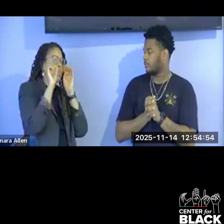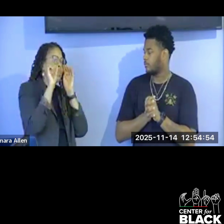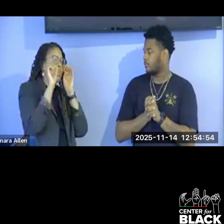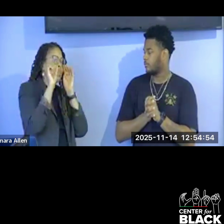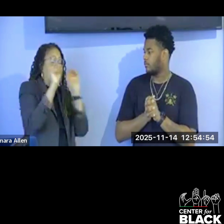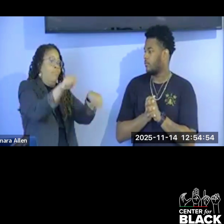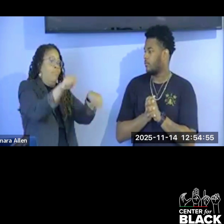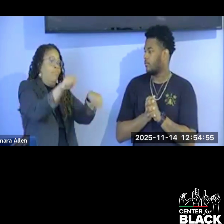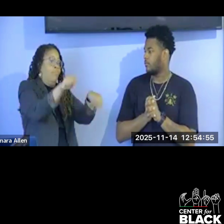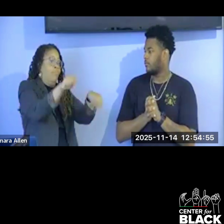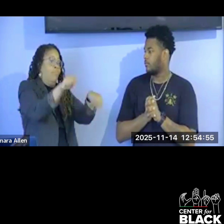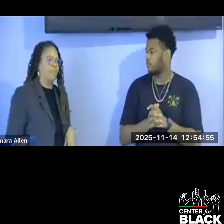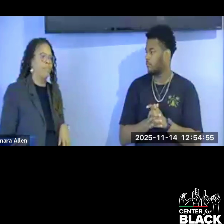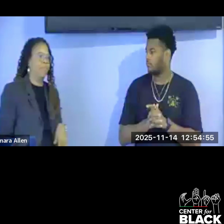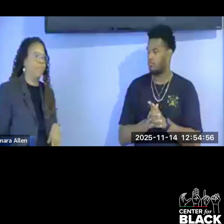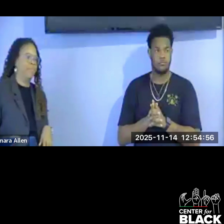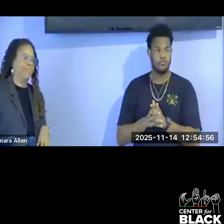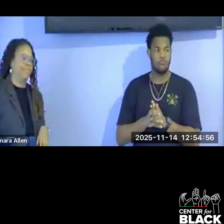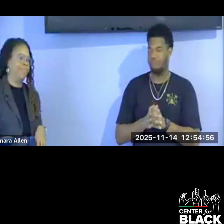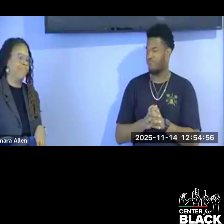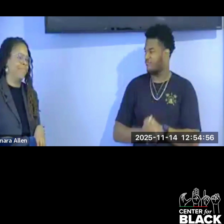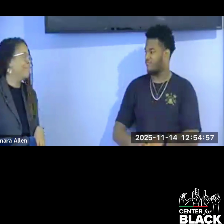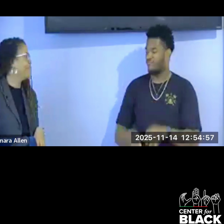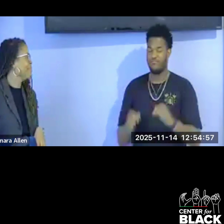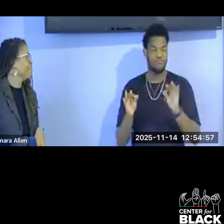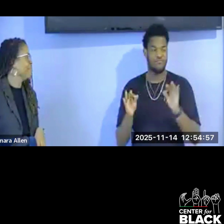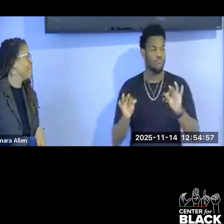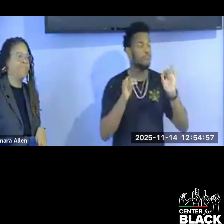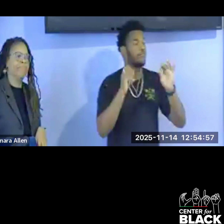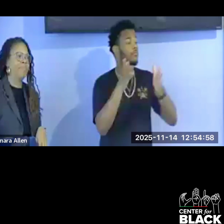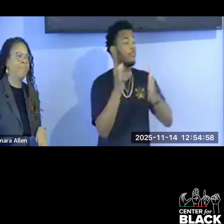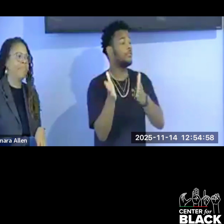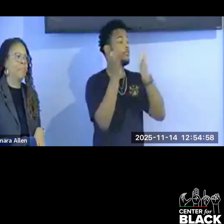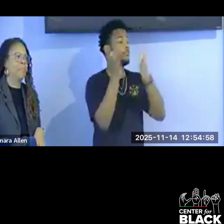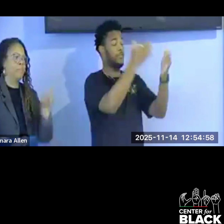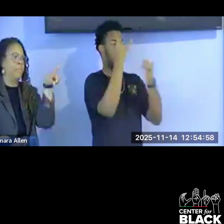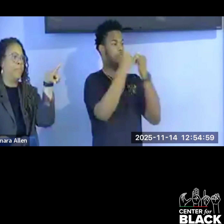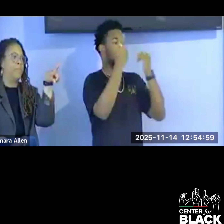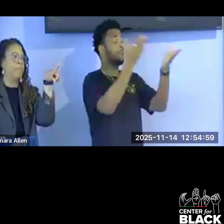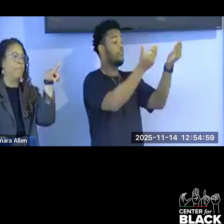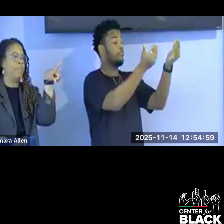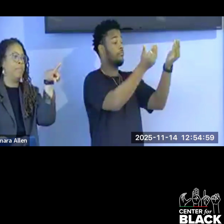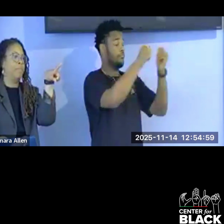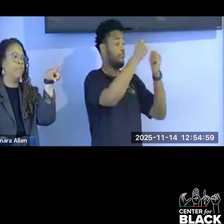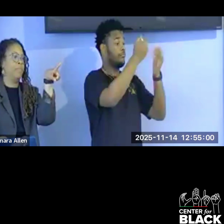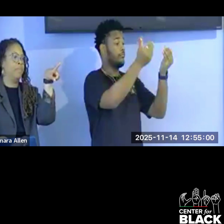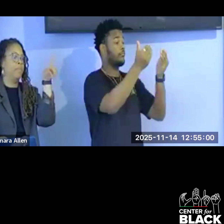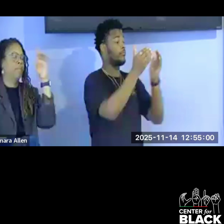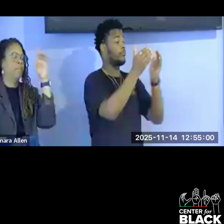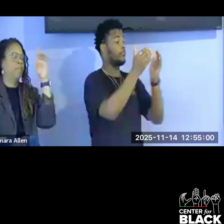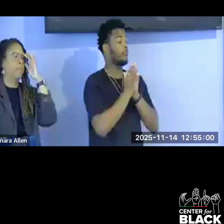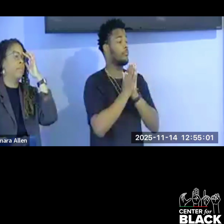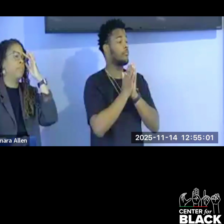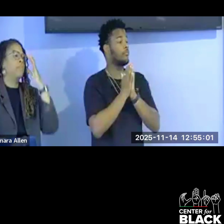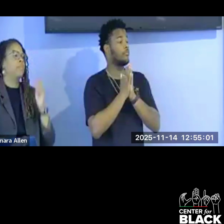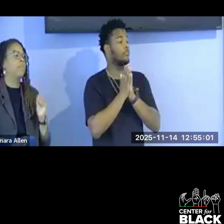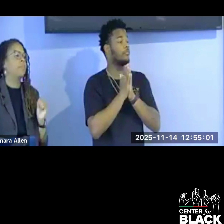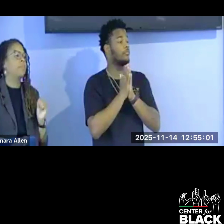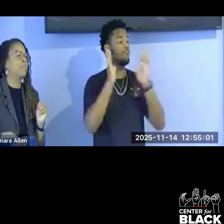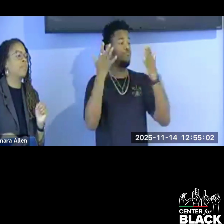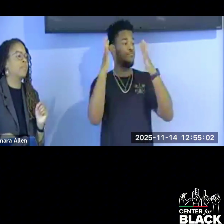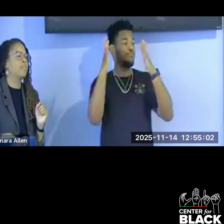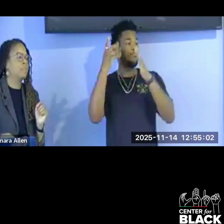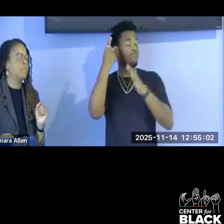need to create that partnership with HBCUs, right? 100,000%. I can agree with that. Yeah, definitely to document